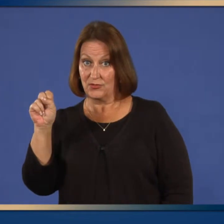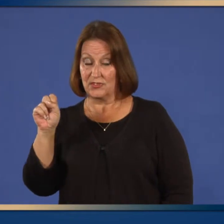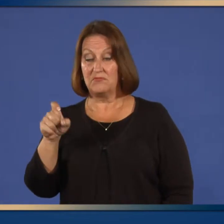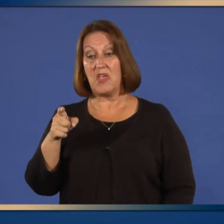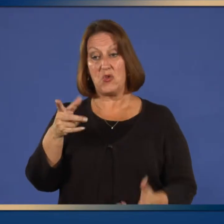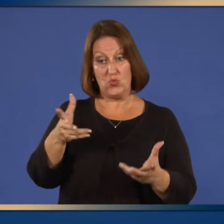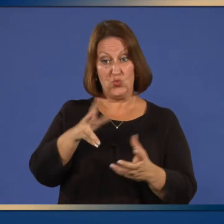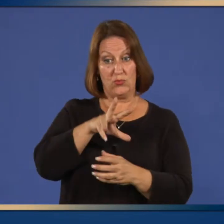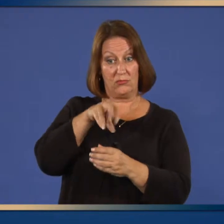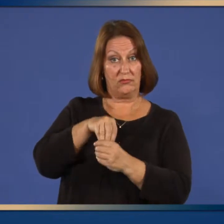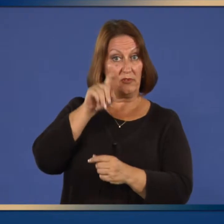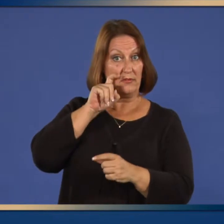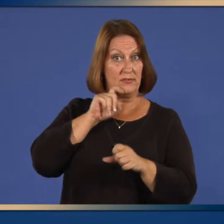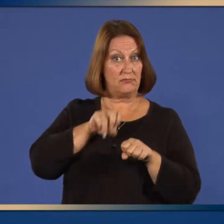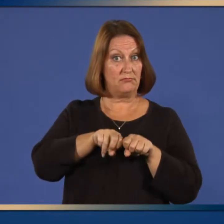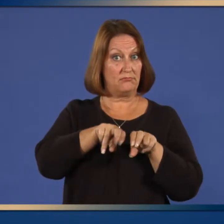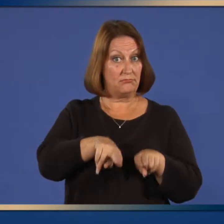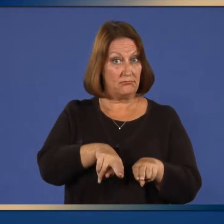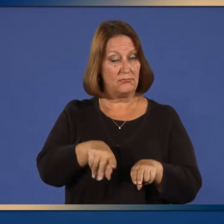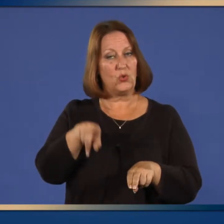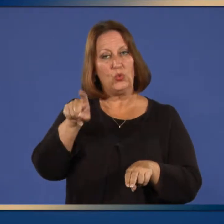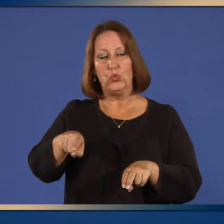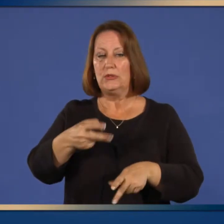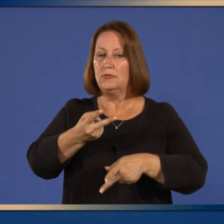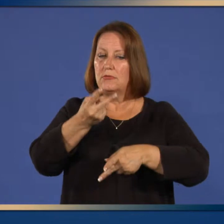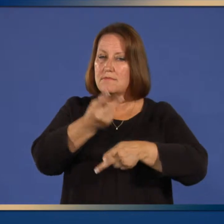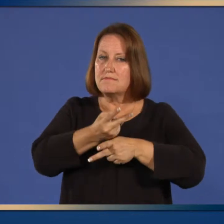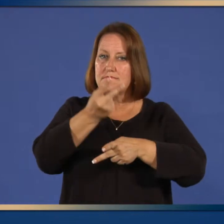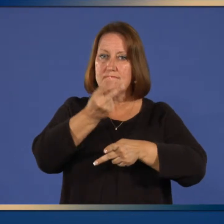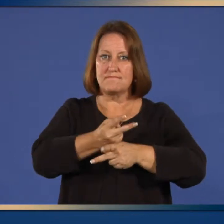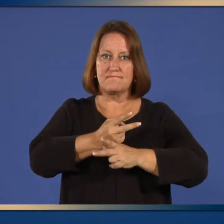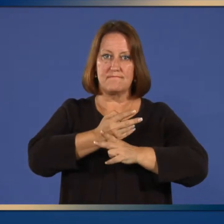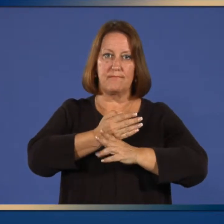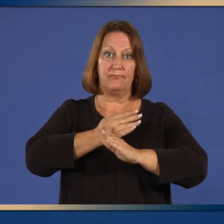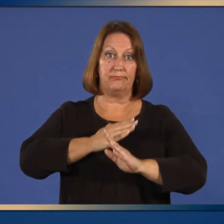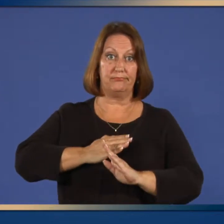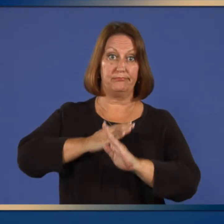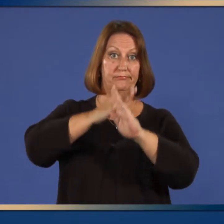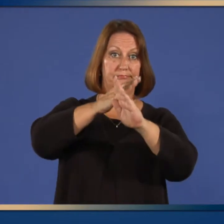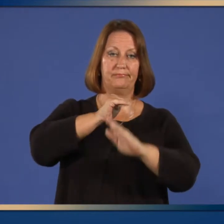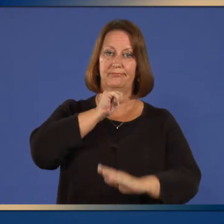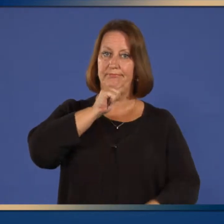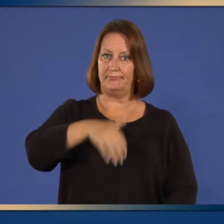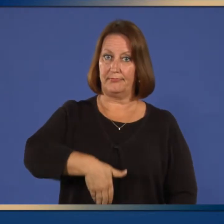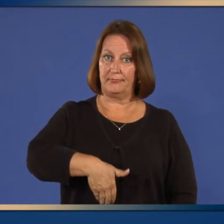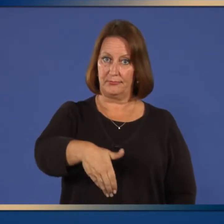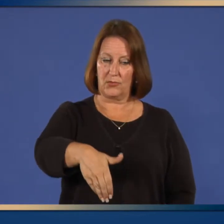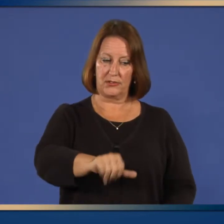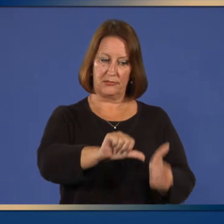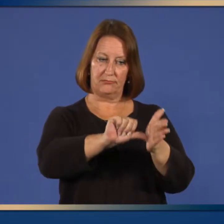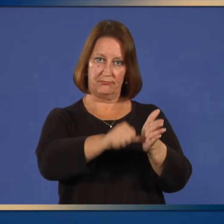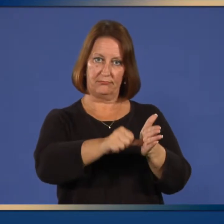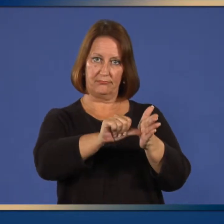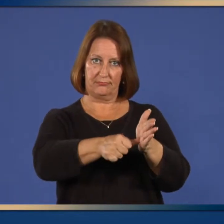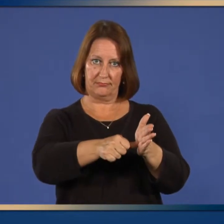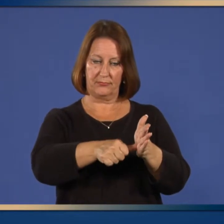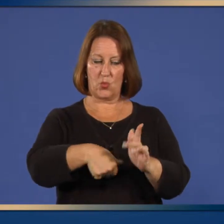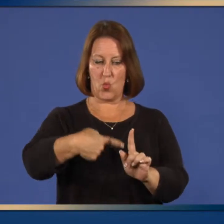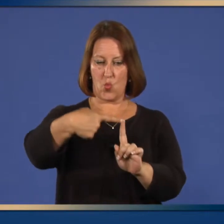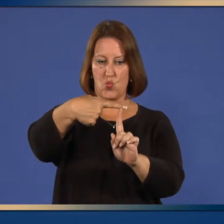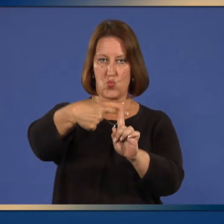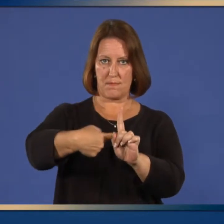should be instructed to practice careful contraception for 1 month following receipt of the